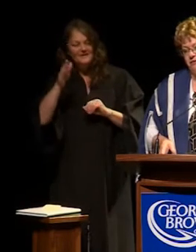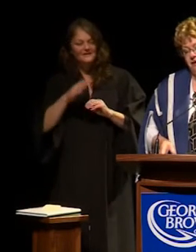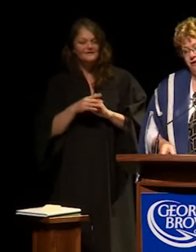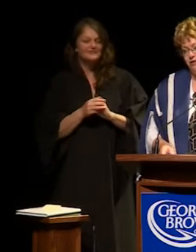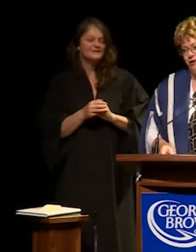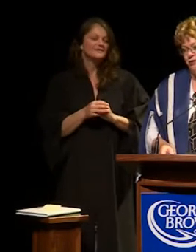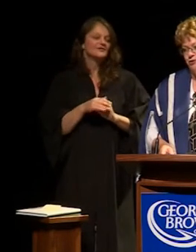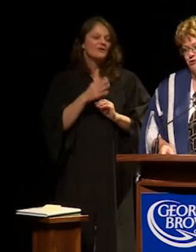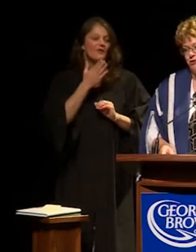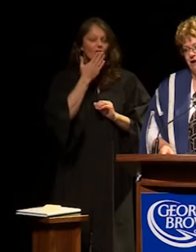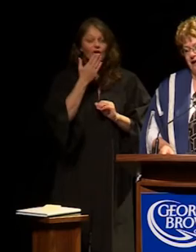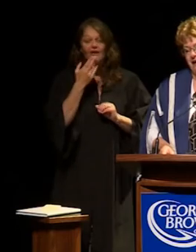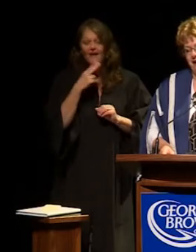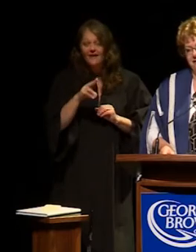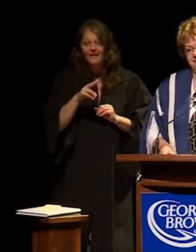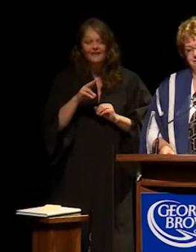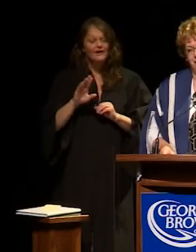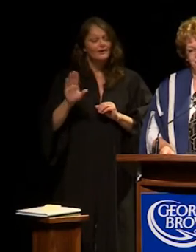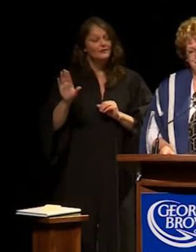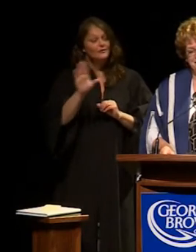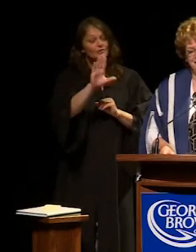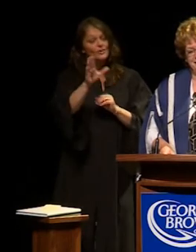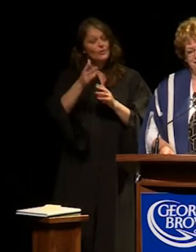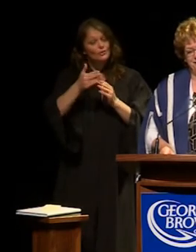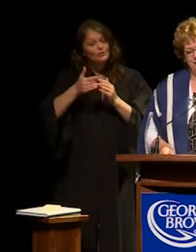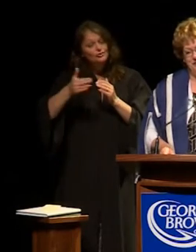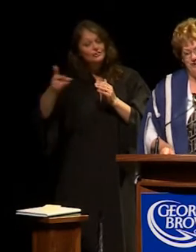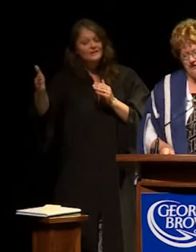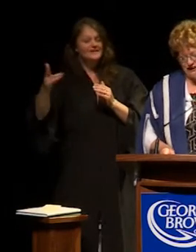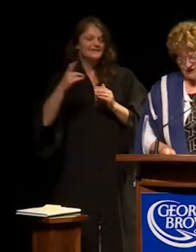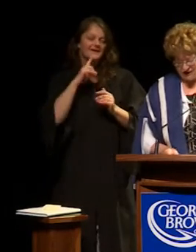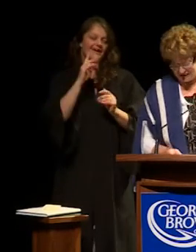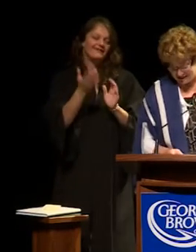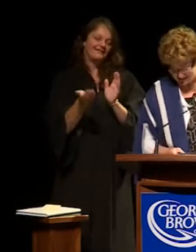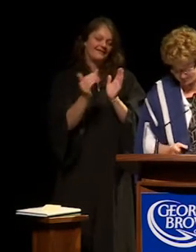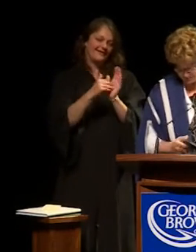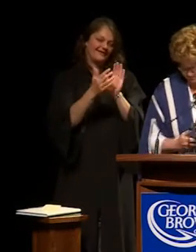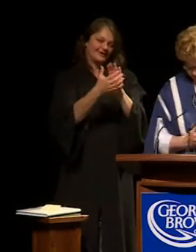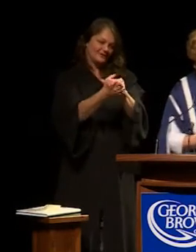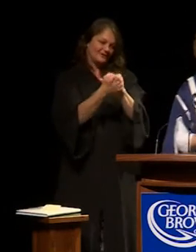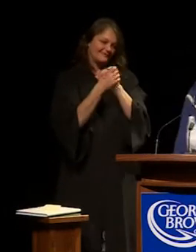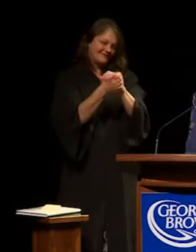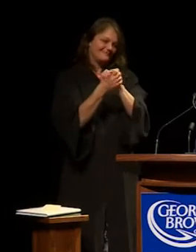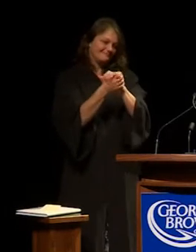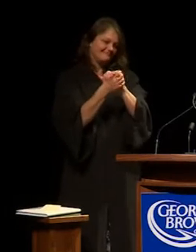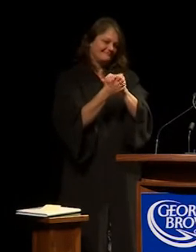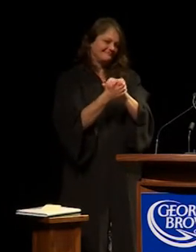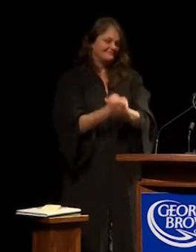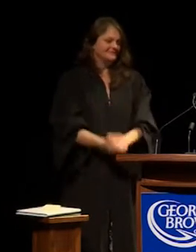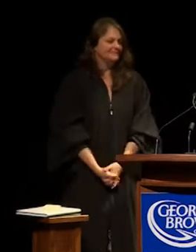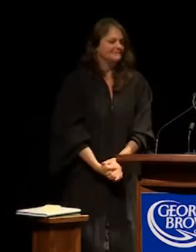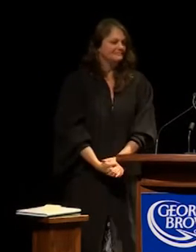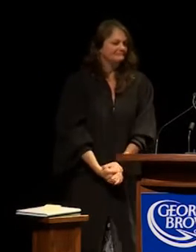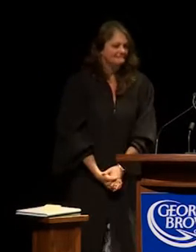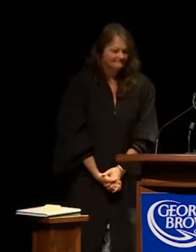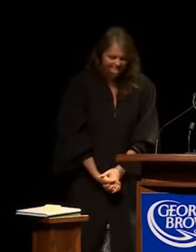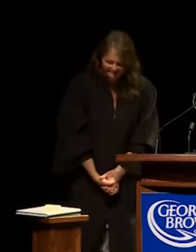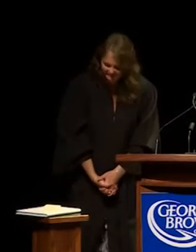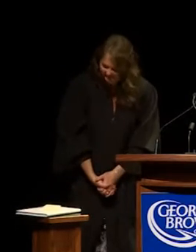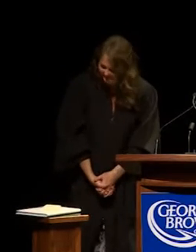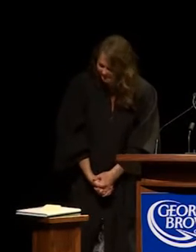of luck on your journey ahead, and once again, congratulations.